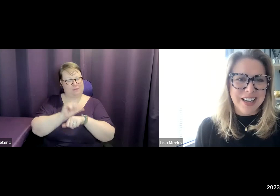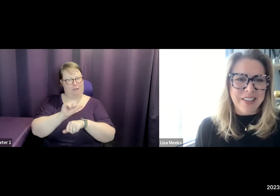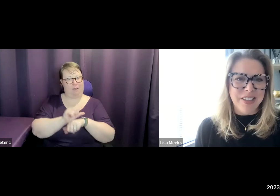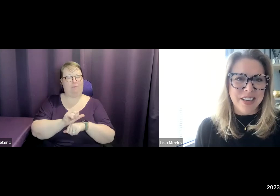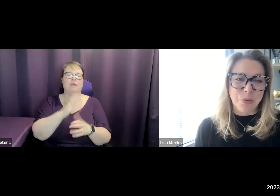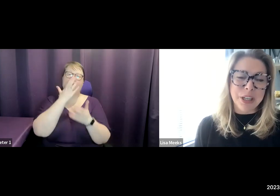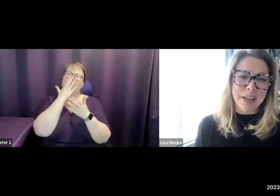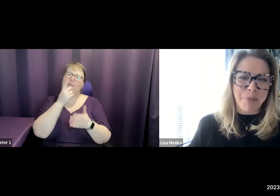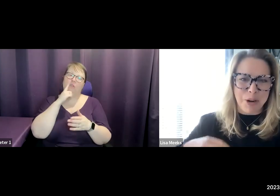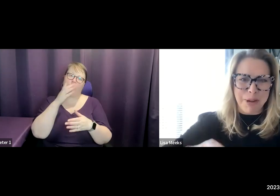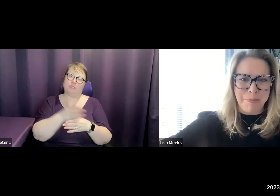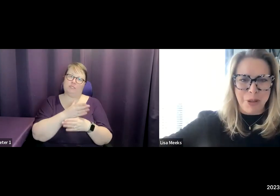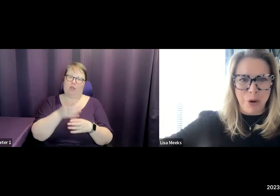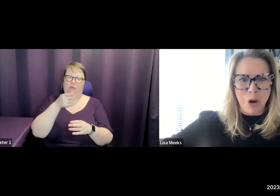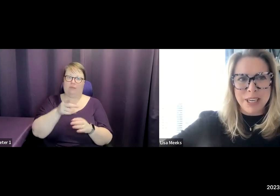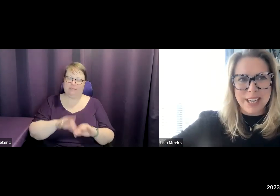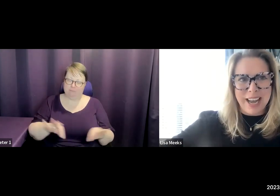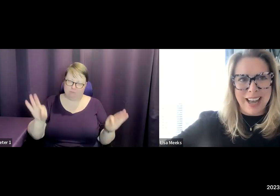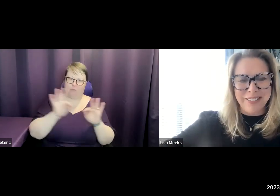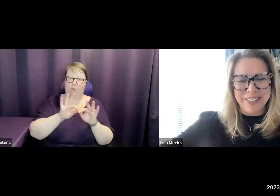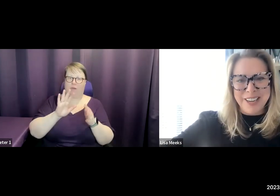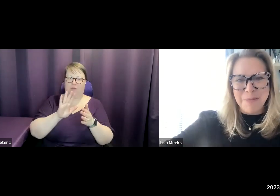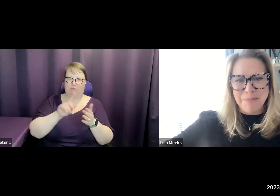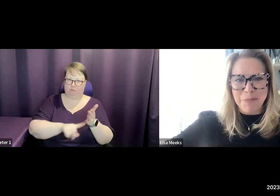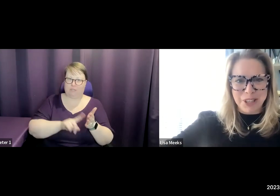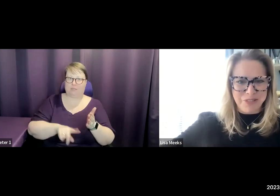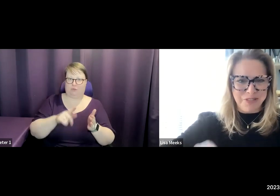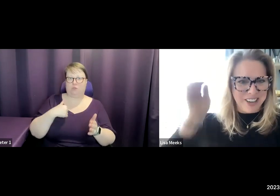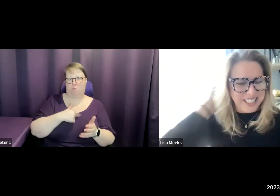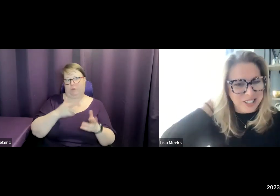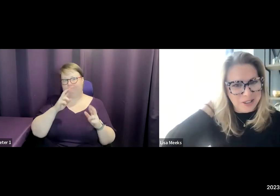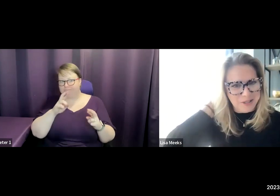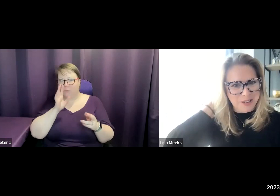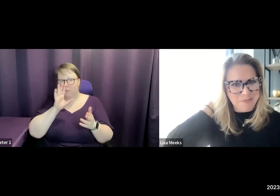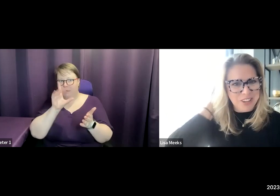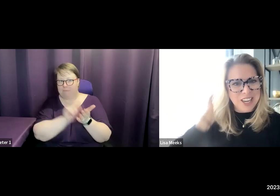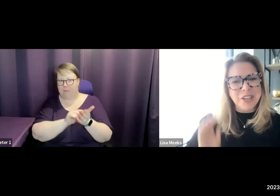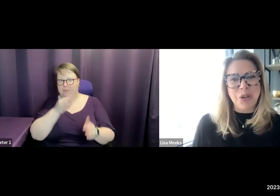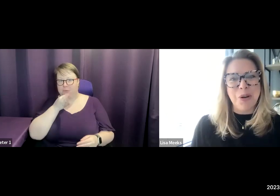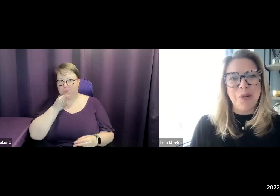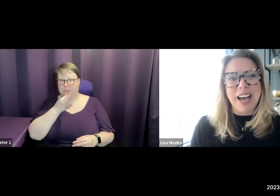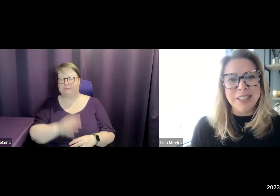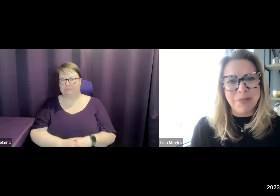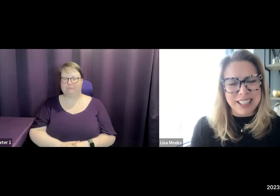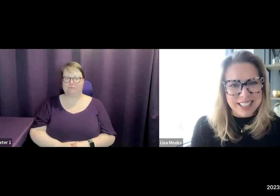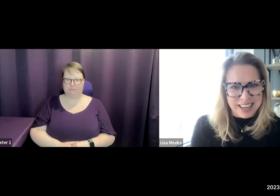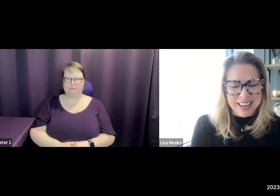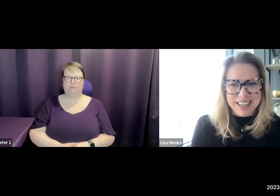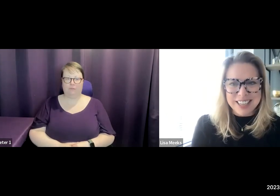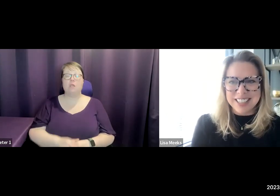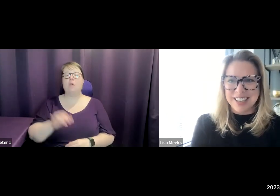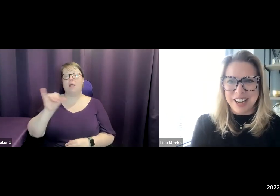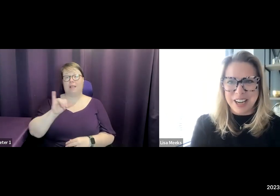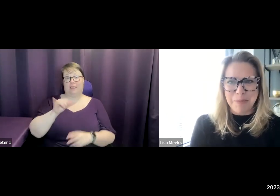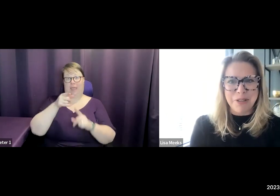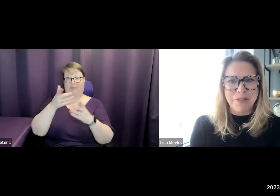sharing this really important paper that we're hoping to have published very soon. So as Rylee said,